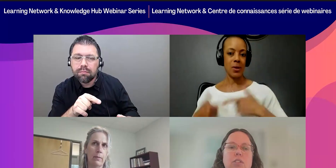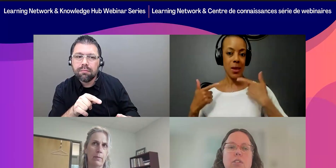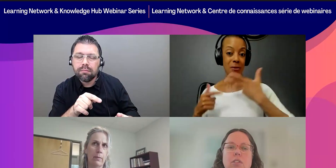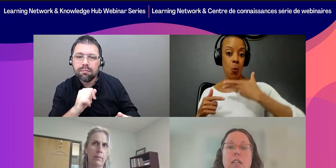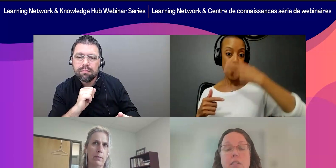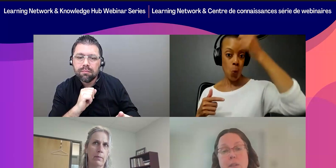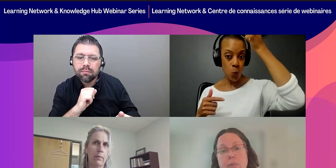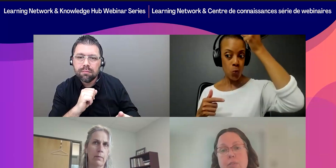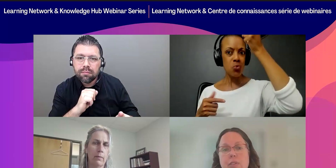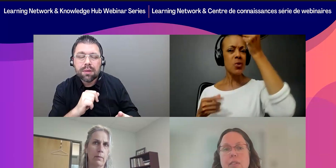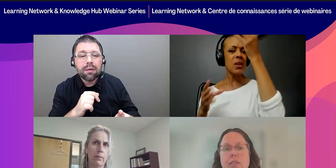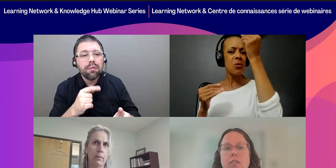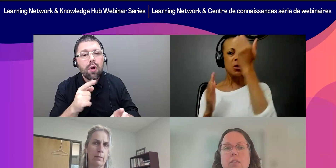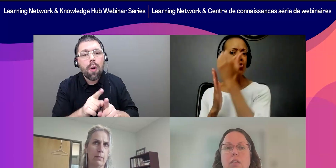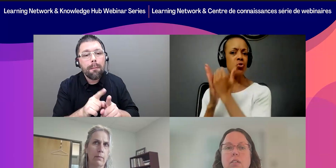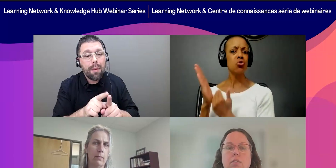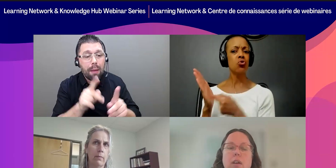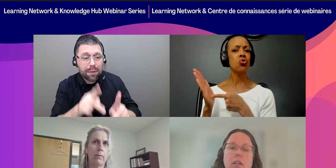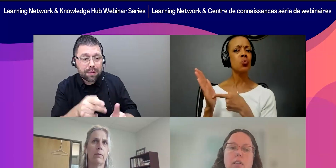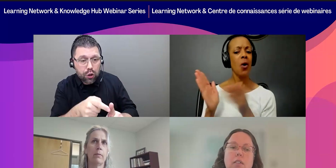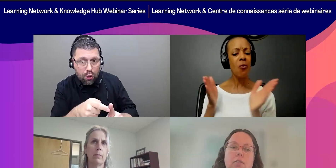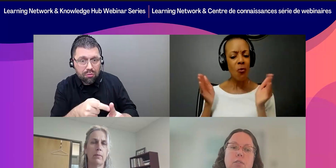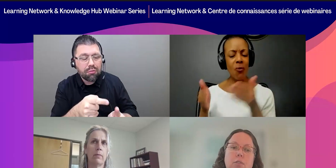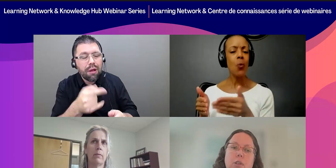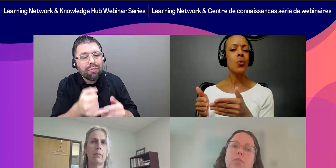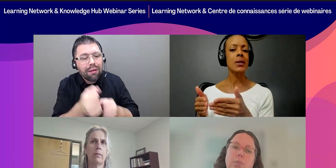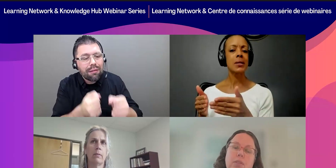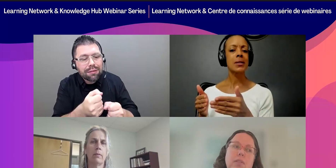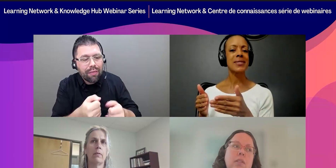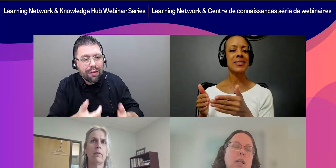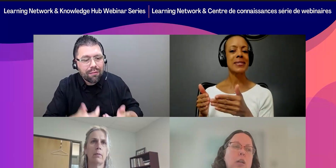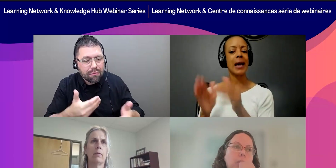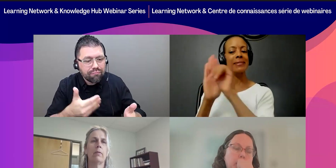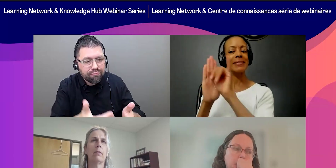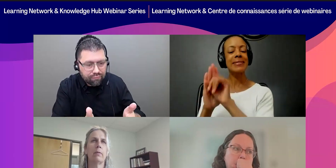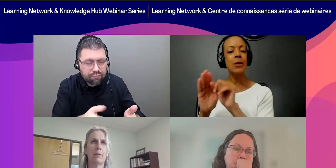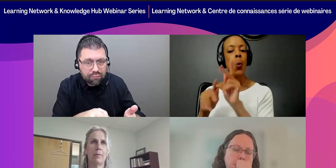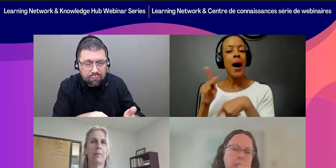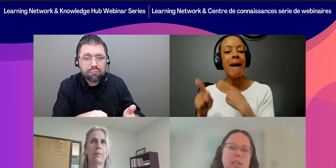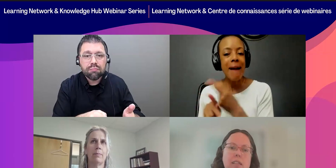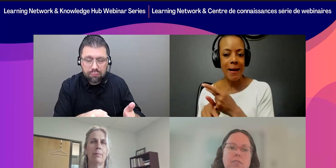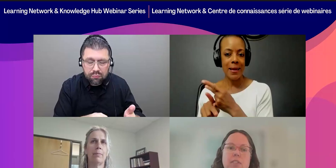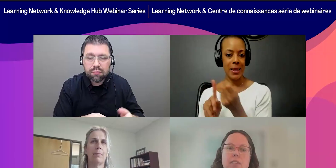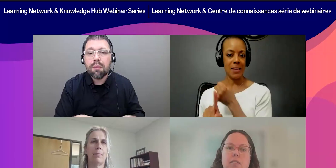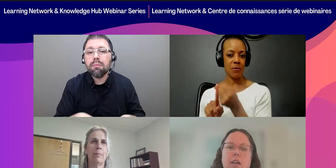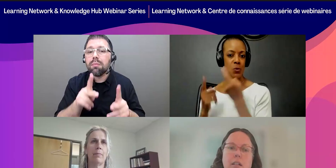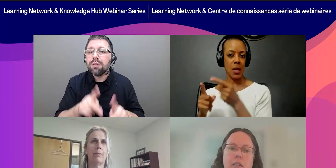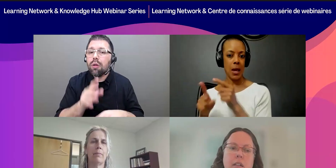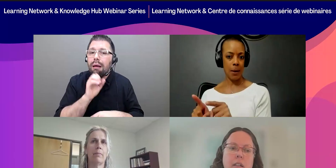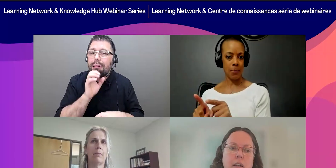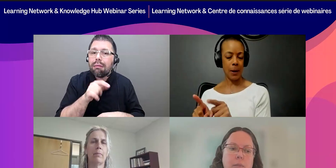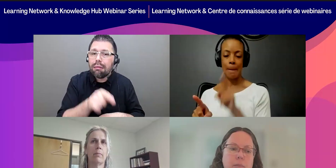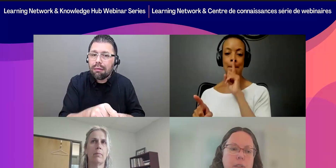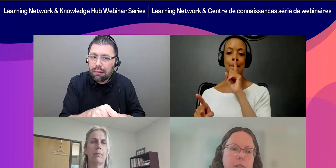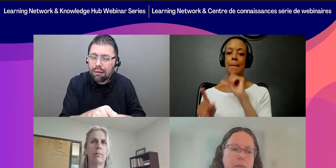abuse literature, there tends to be more focus on trying to define the different form of abuse, but but less emphasis